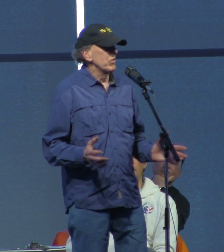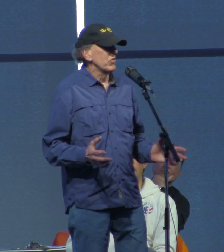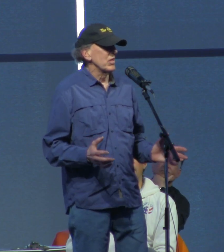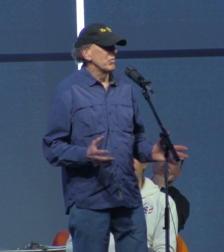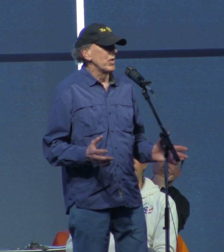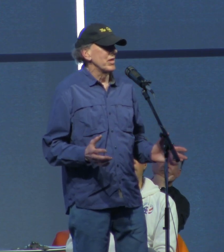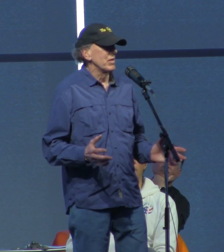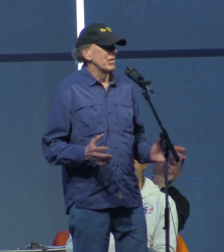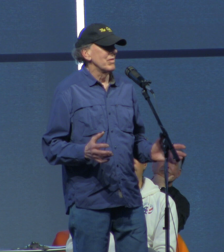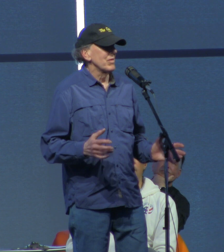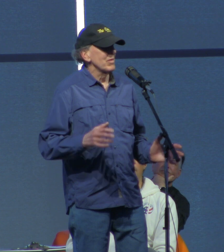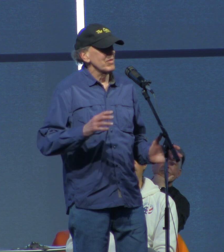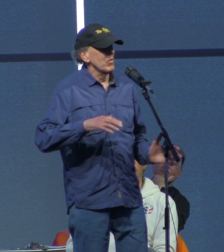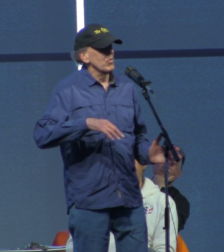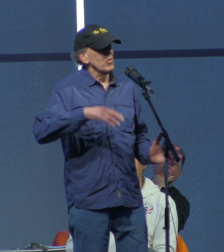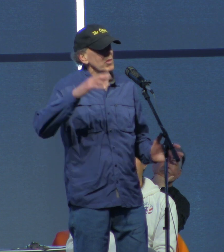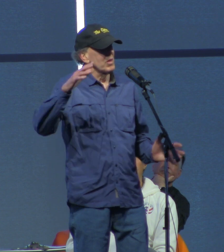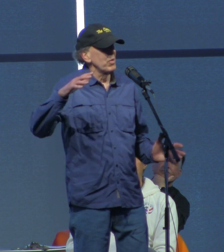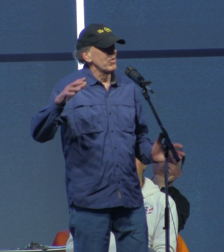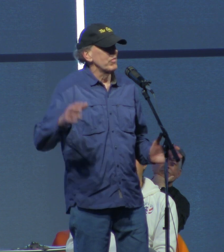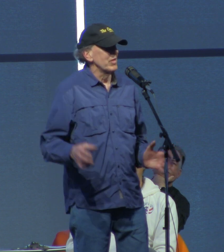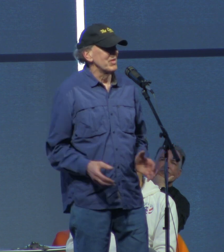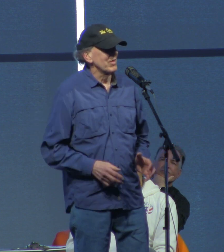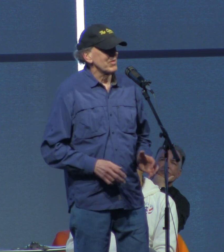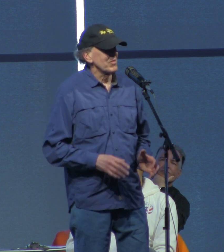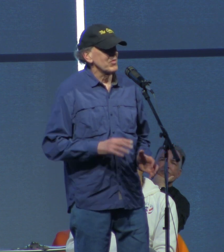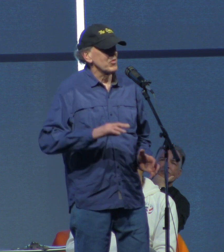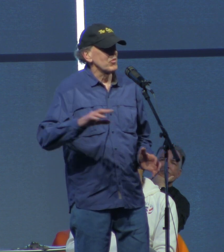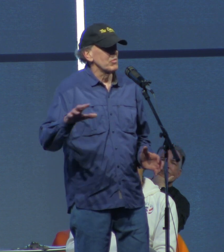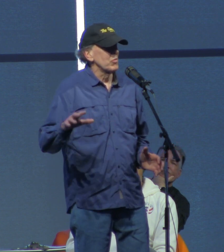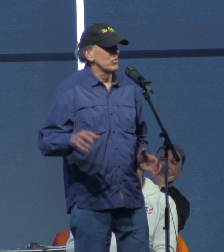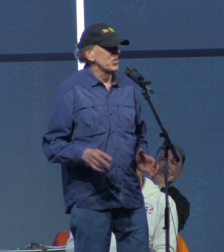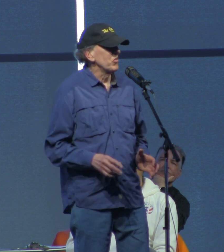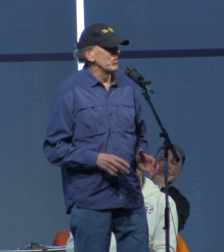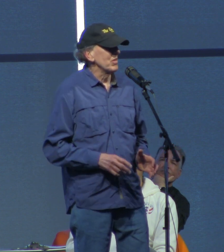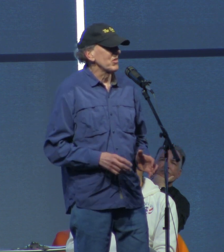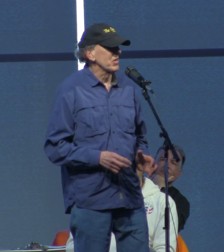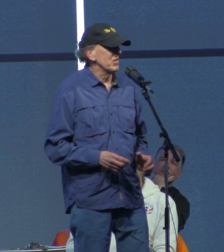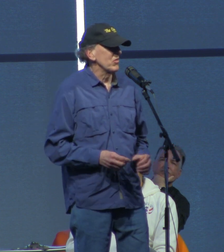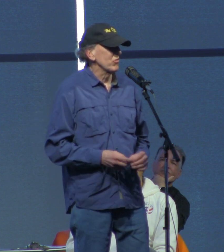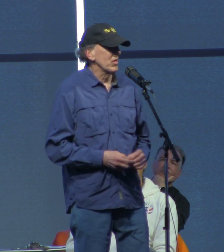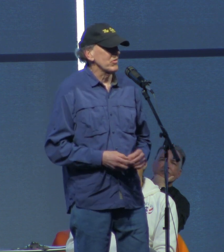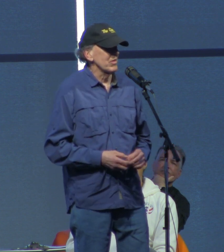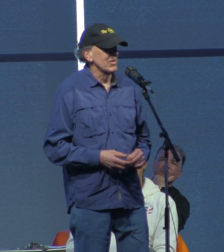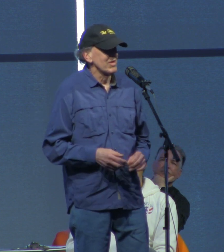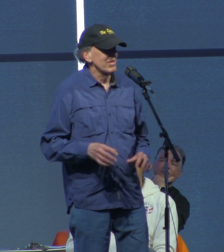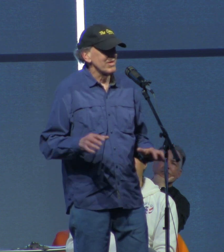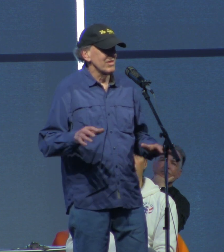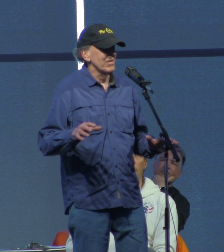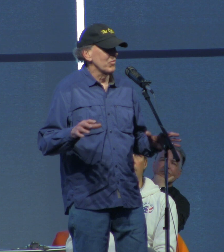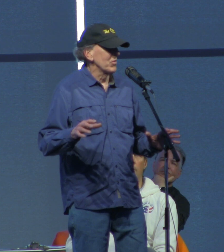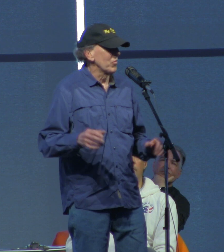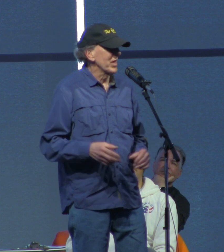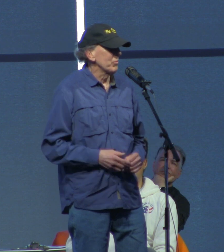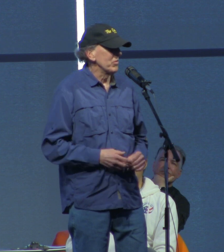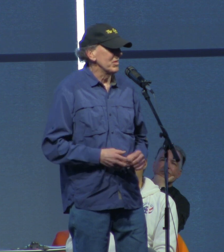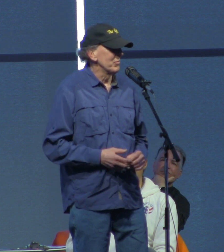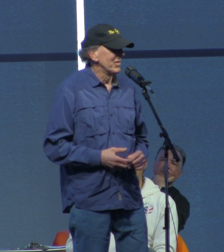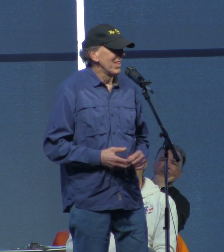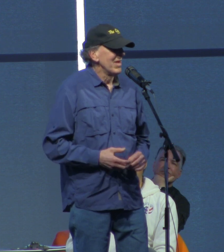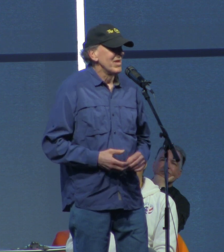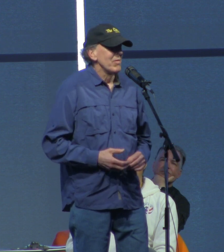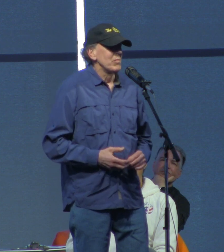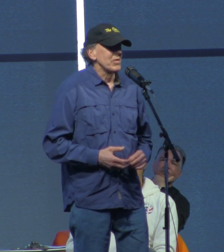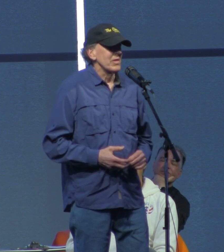5 years into my above your normal religion studies, so I thought, what happened to